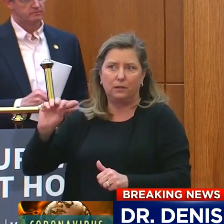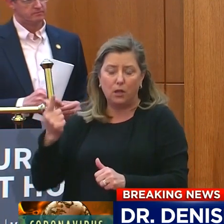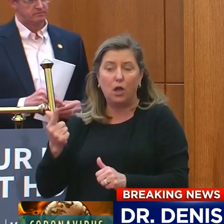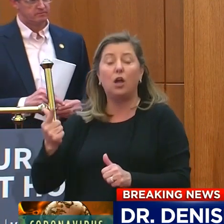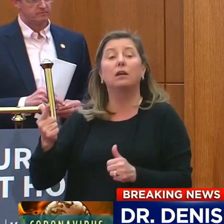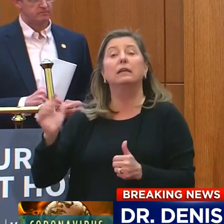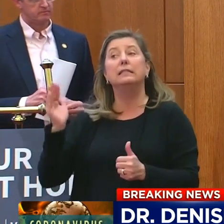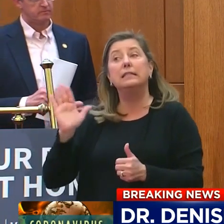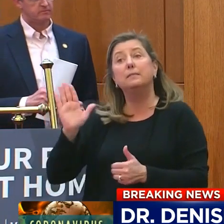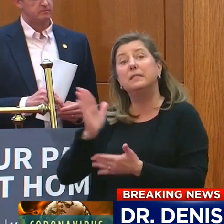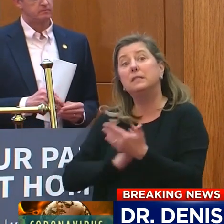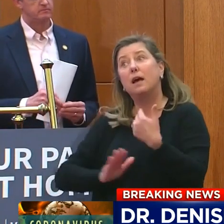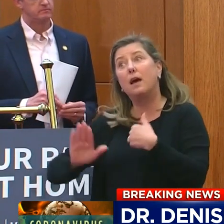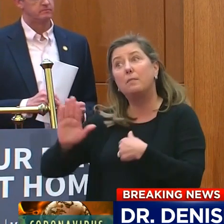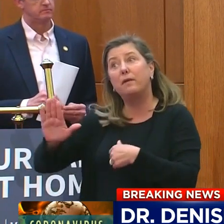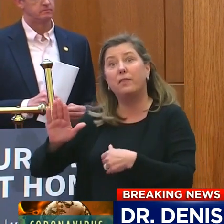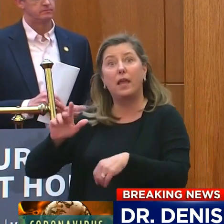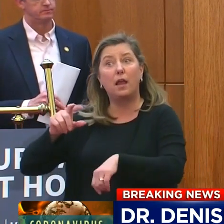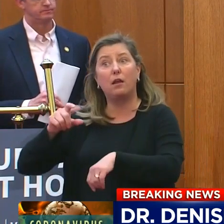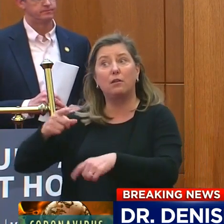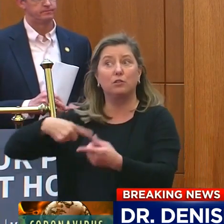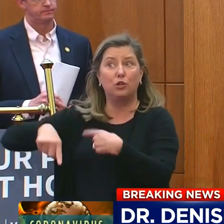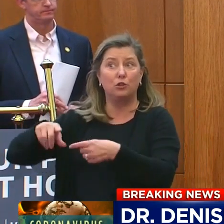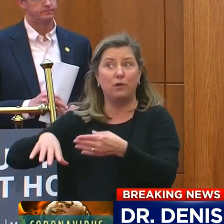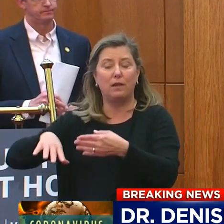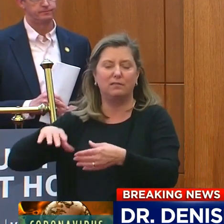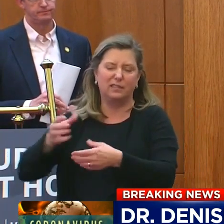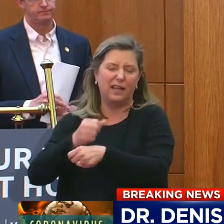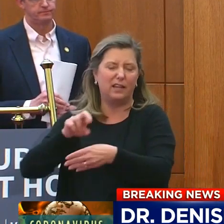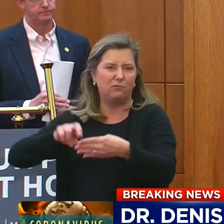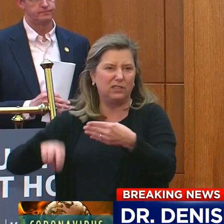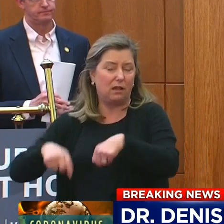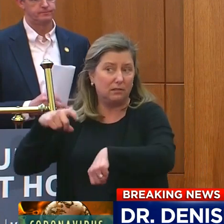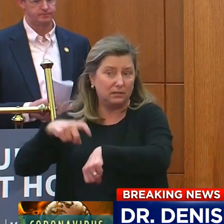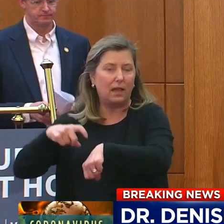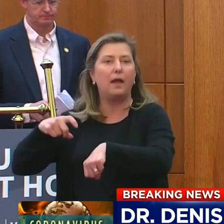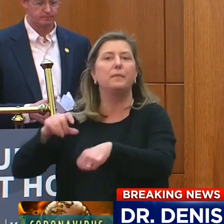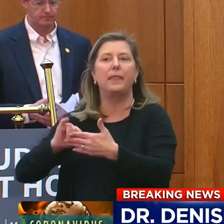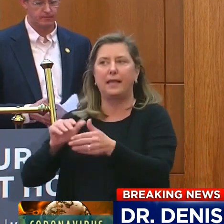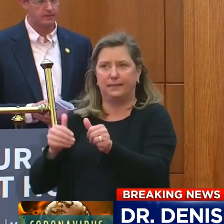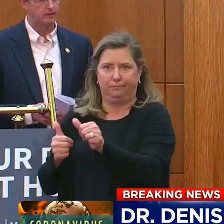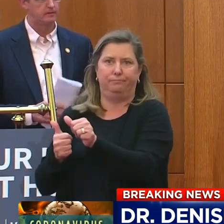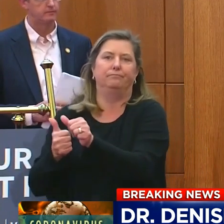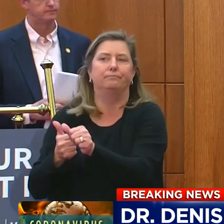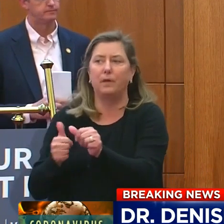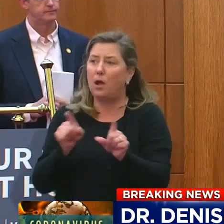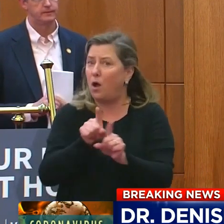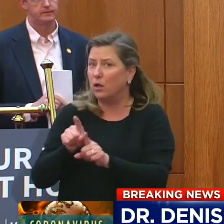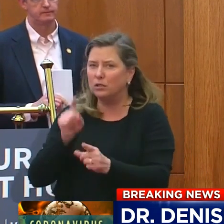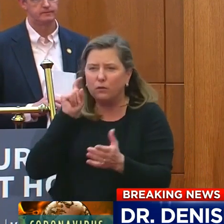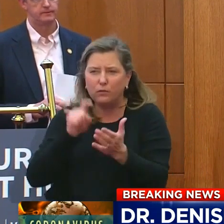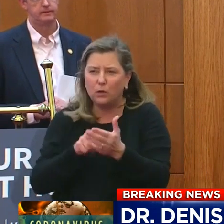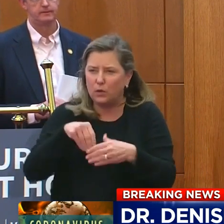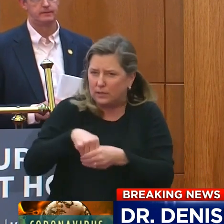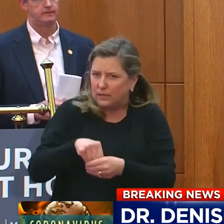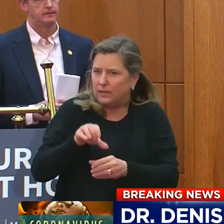their turnaround times, but what we've also seen in the Commonwealth is there have been a number of